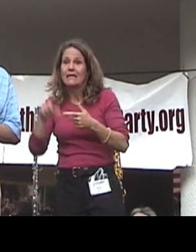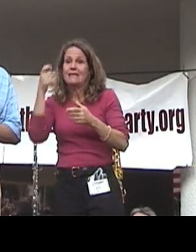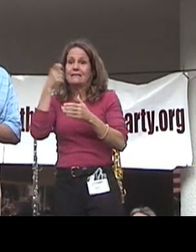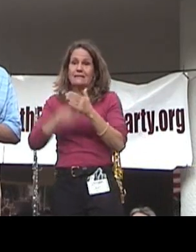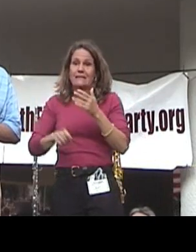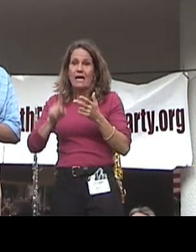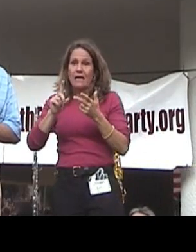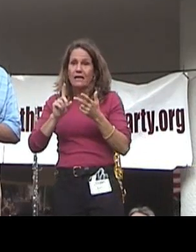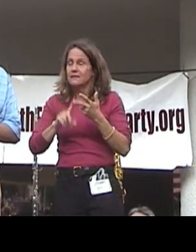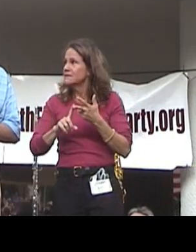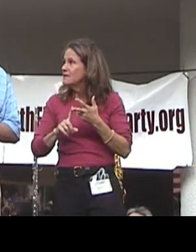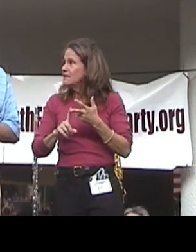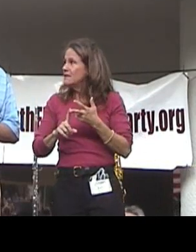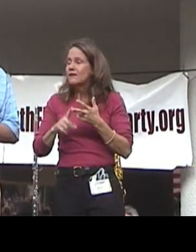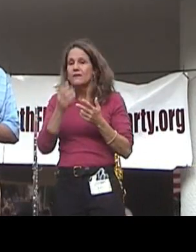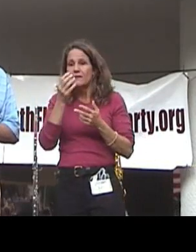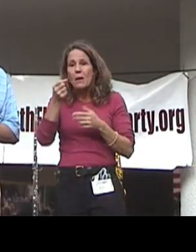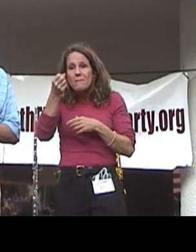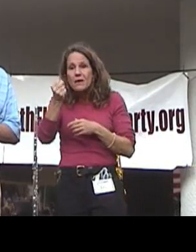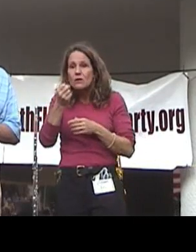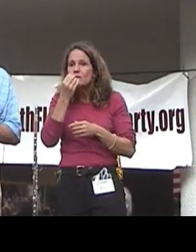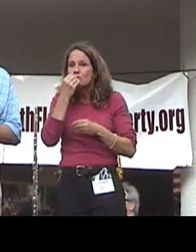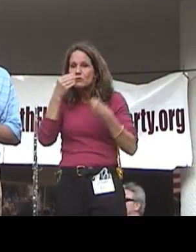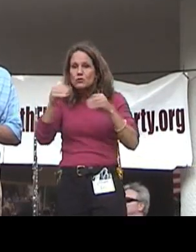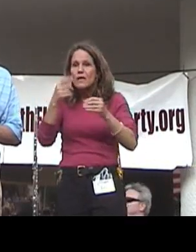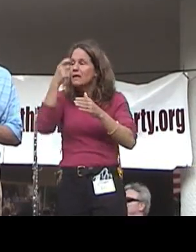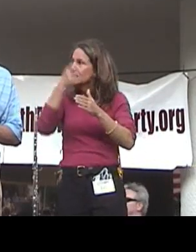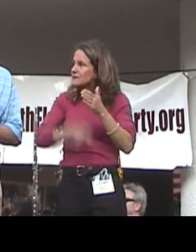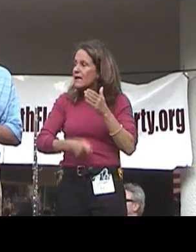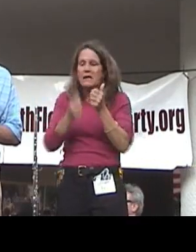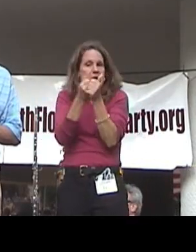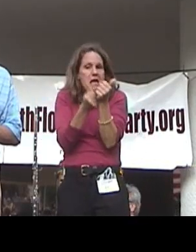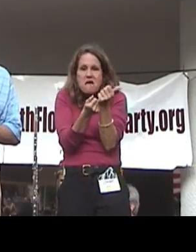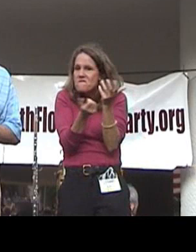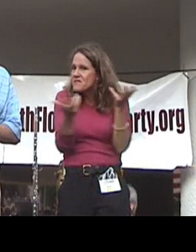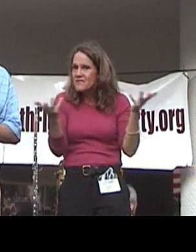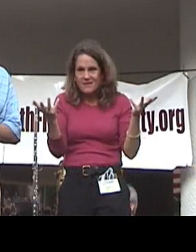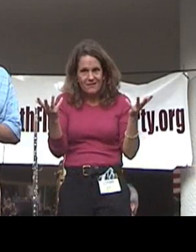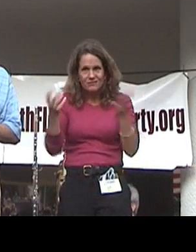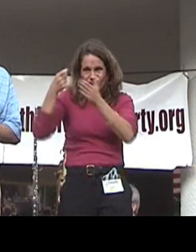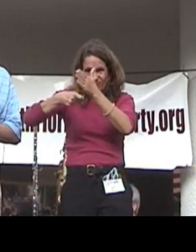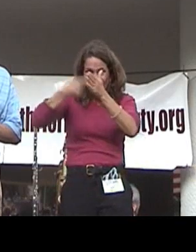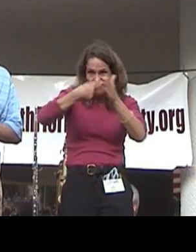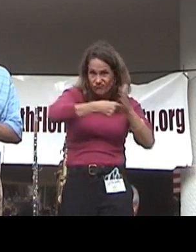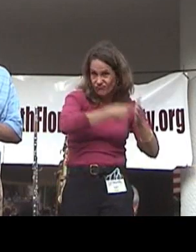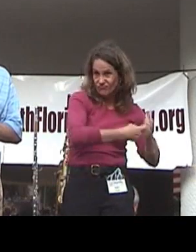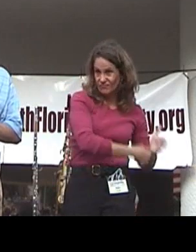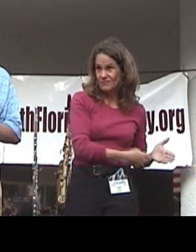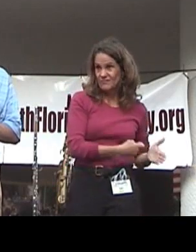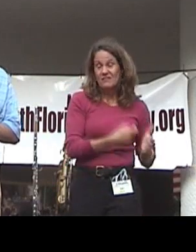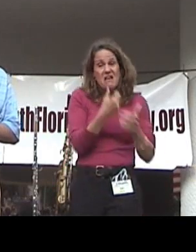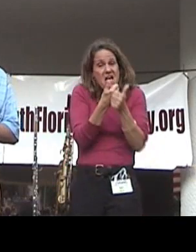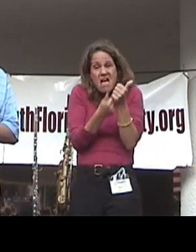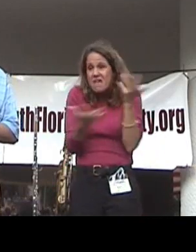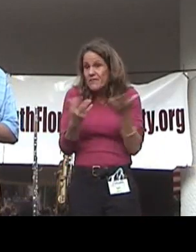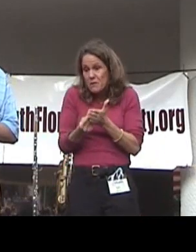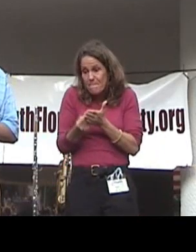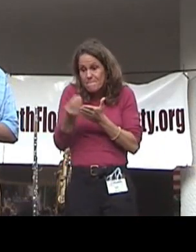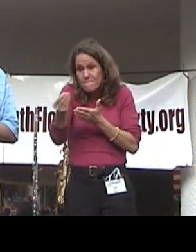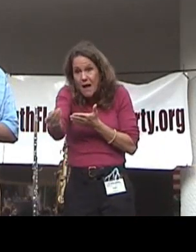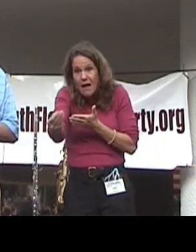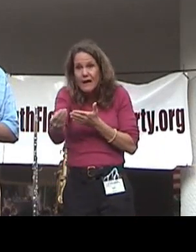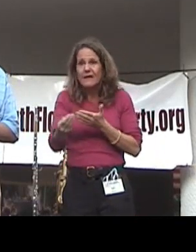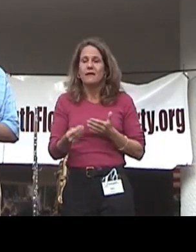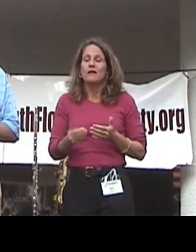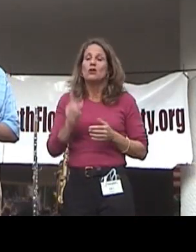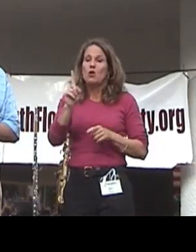the milk you buy in the grocery store, they tax everything. Everything that you buy, if you go to